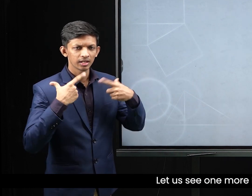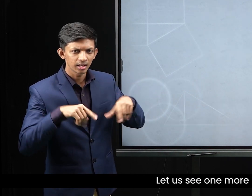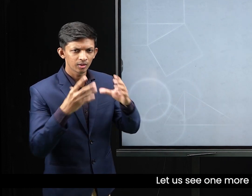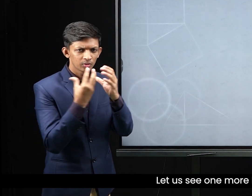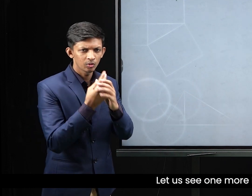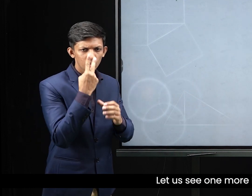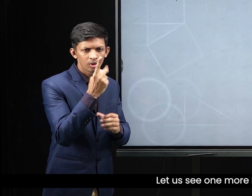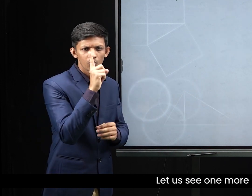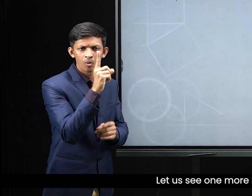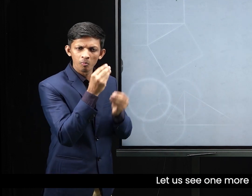Let us see one more example.